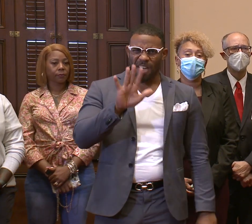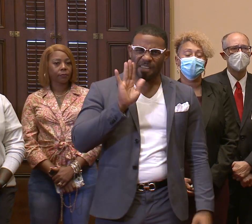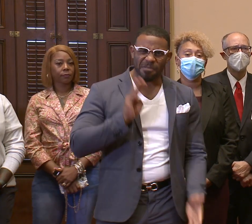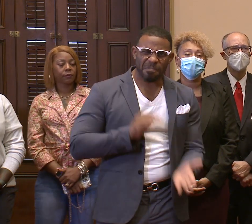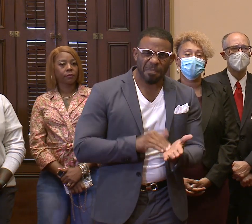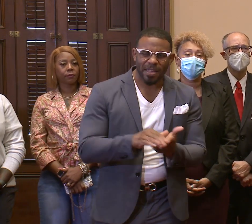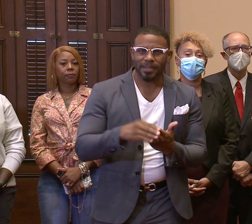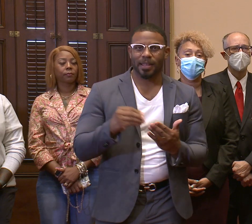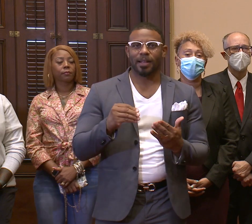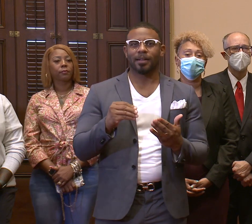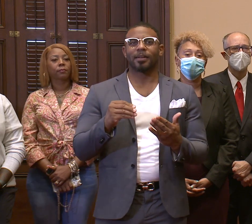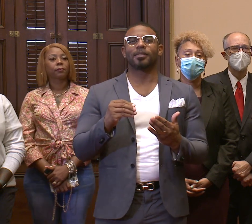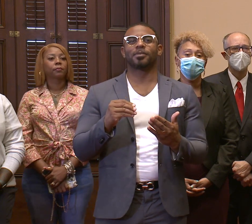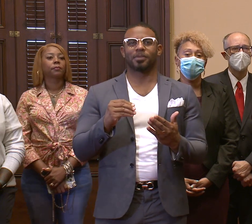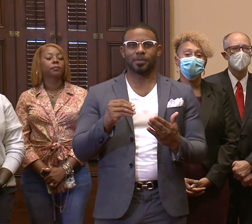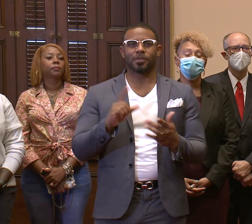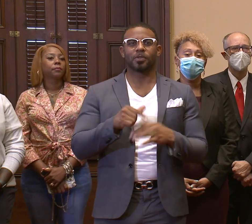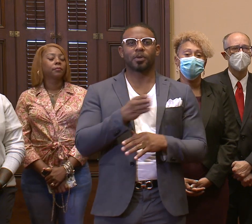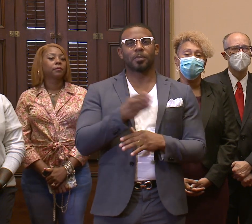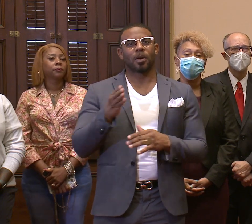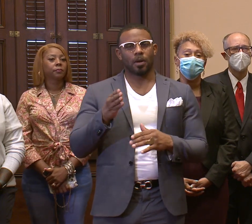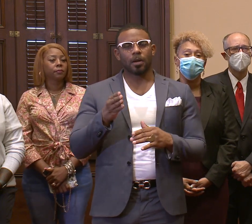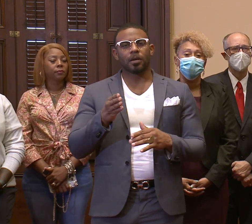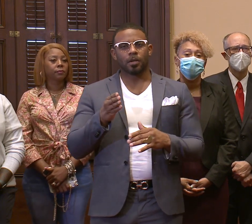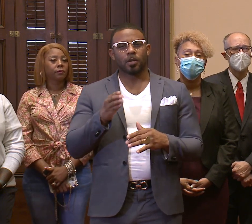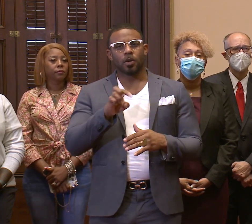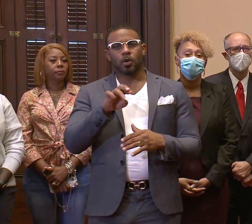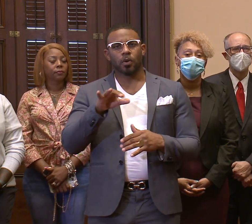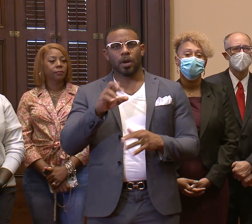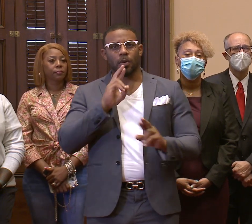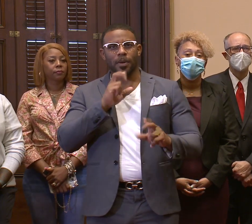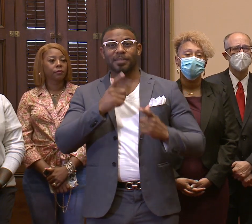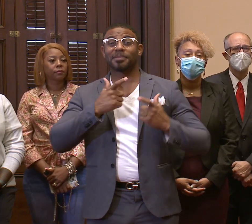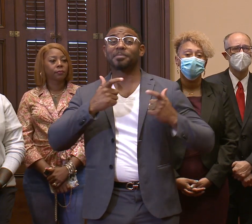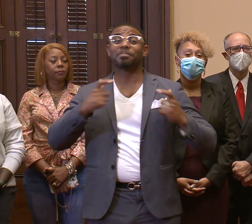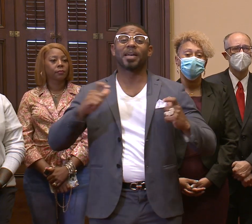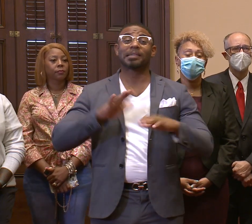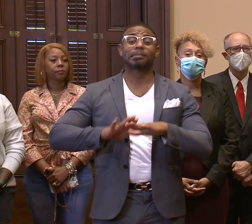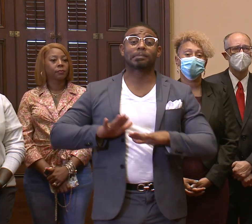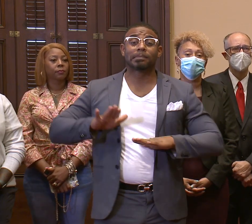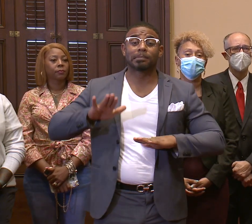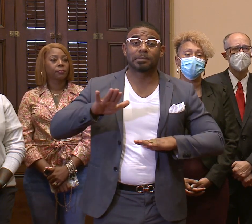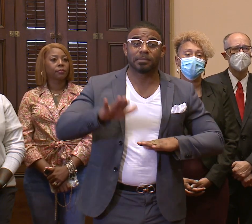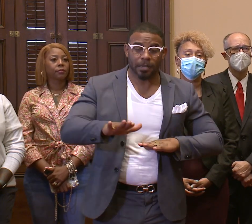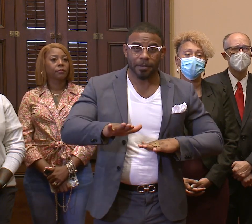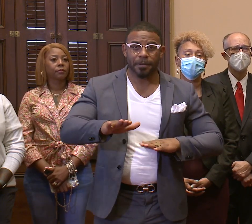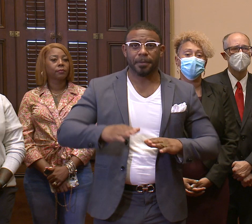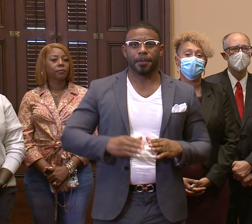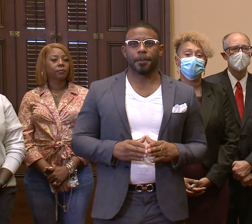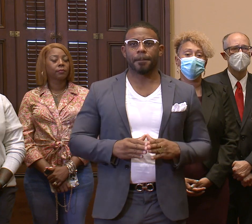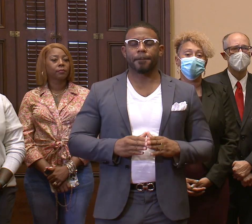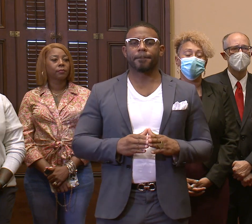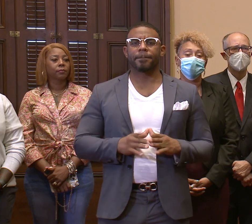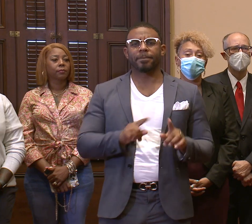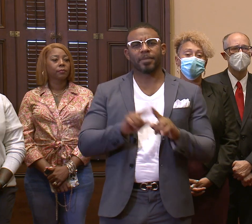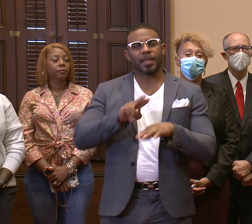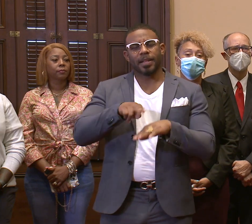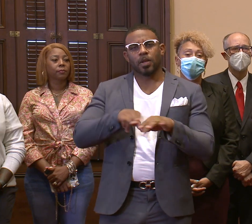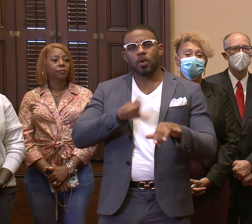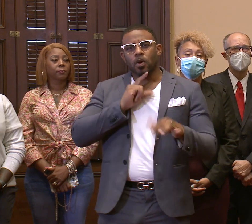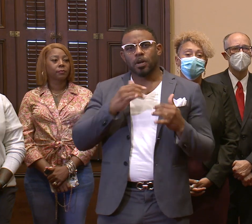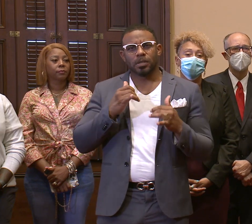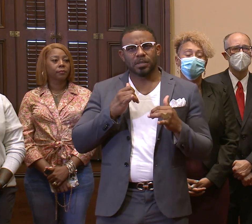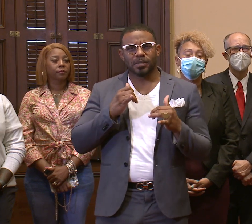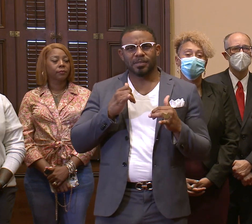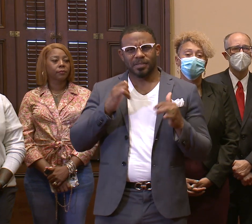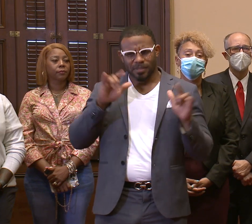$1.5 million to Baltimore Crisis Response is a major step forward. As a nation, we are